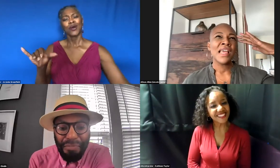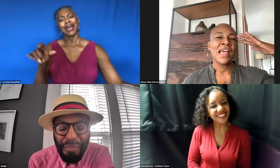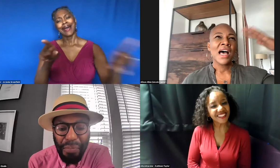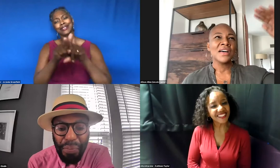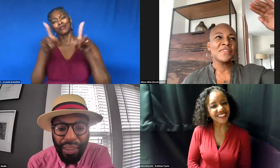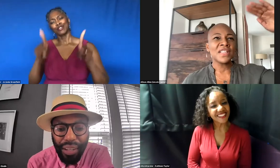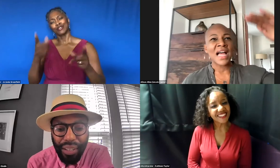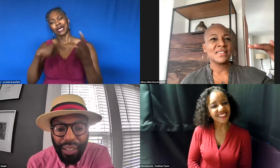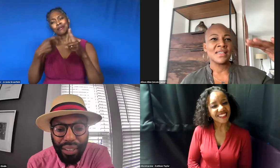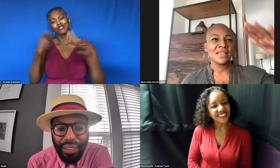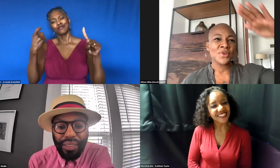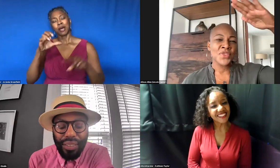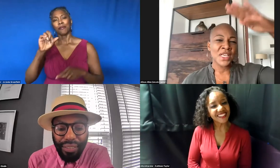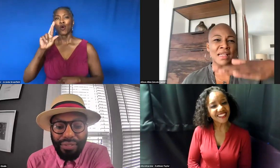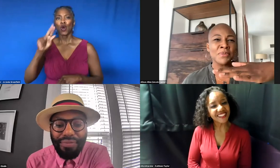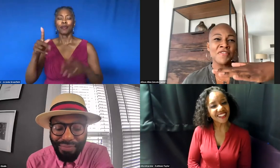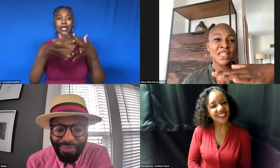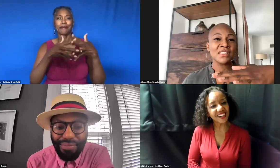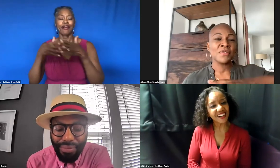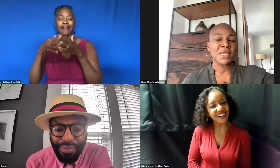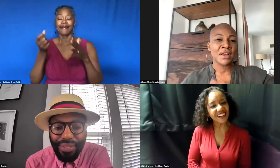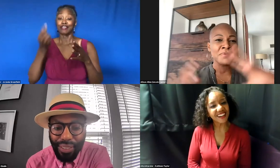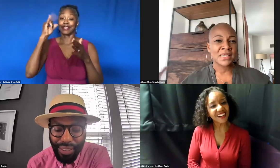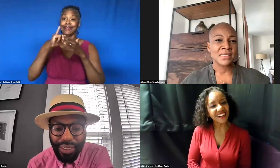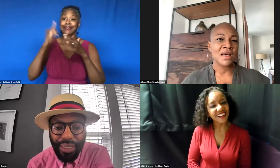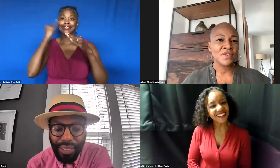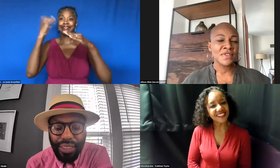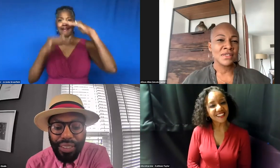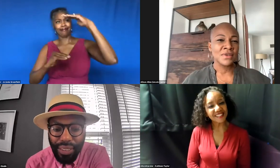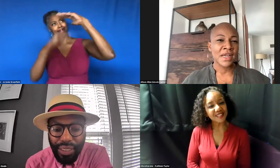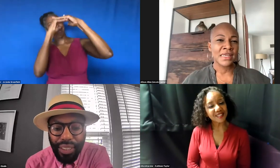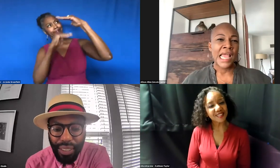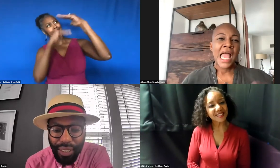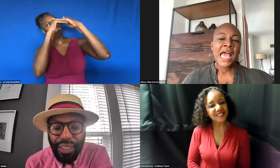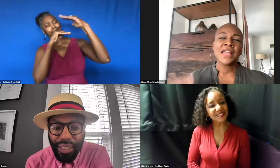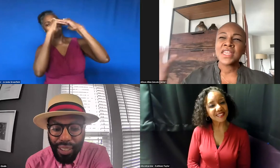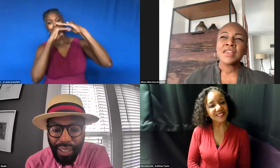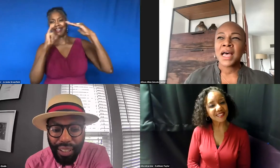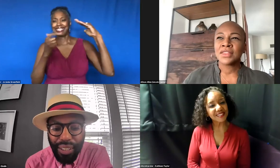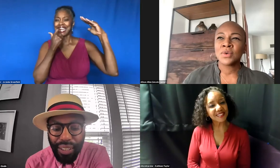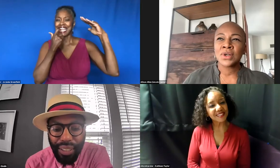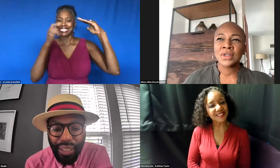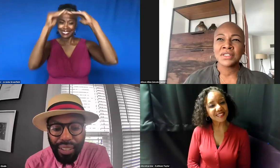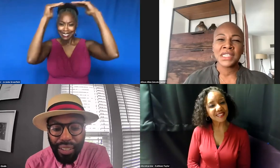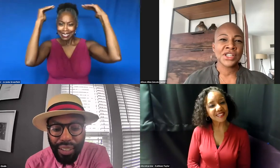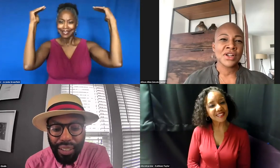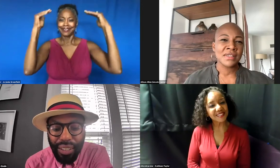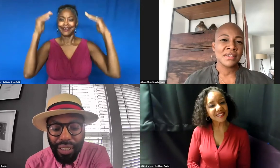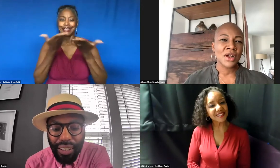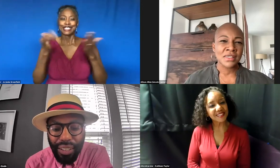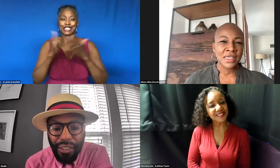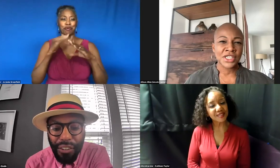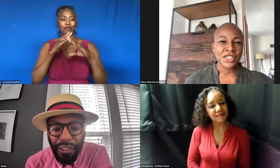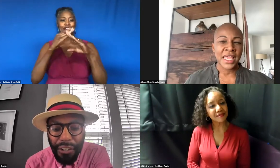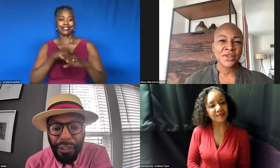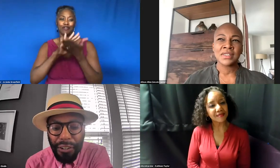notion of glass ceilings or things that prevent us from being our best selves, right? And I think about the world of teaching artists